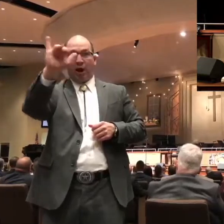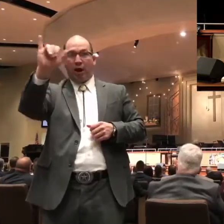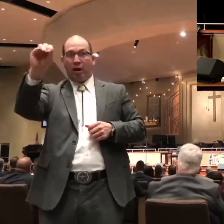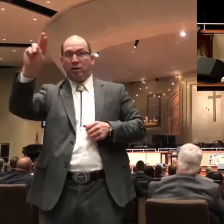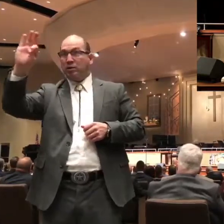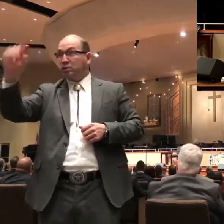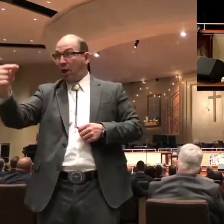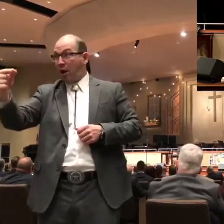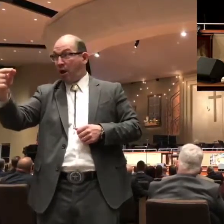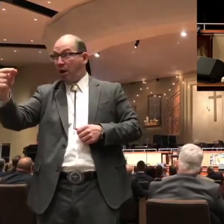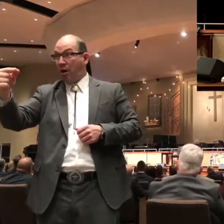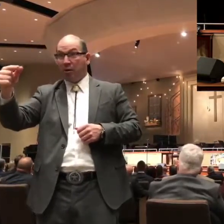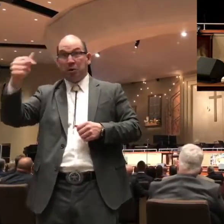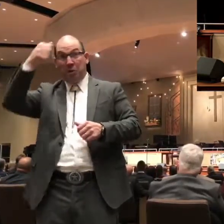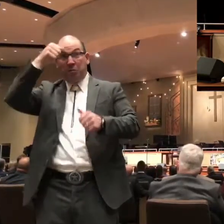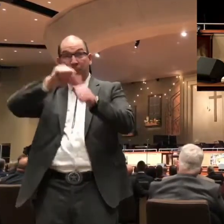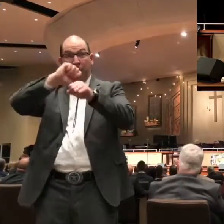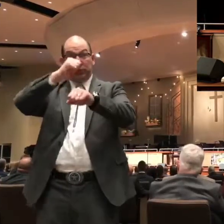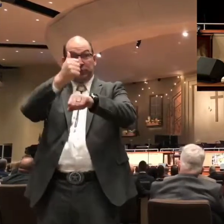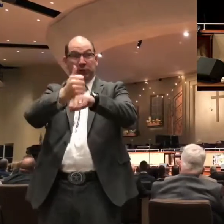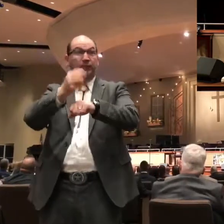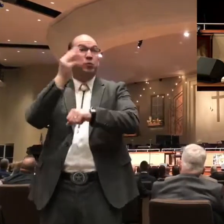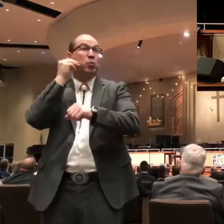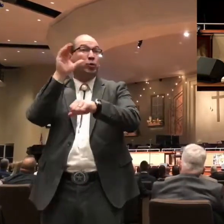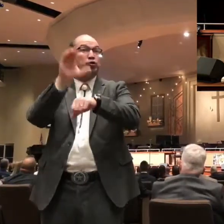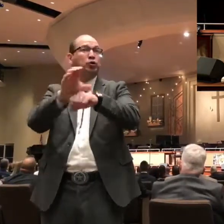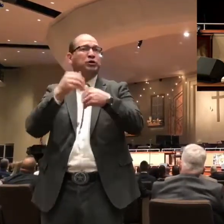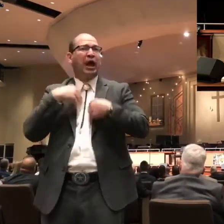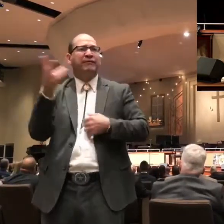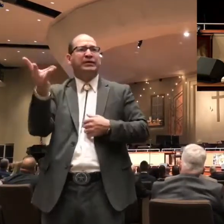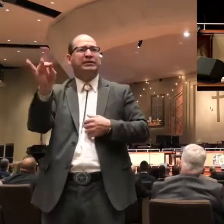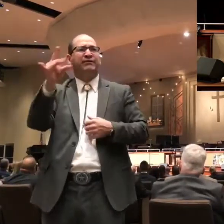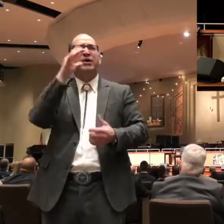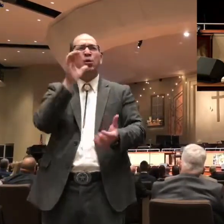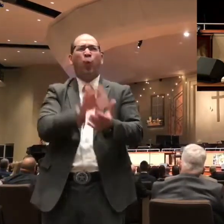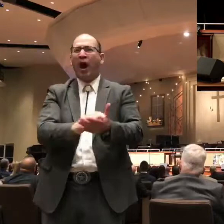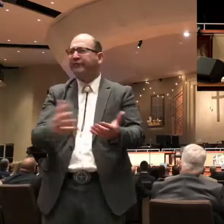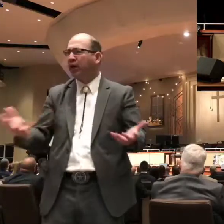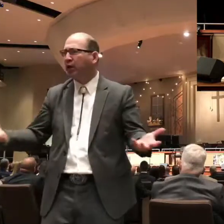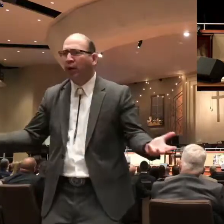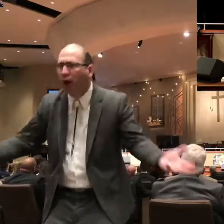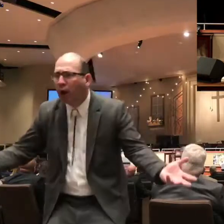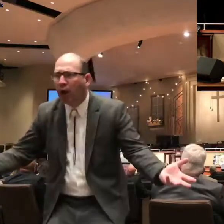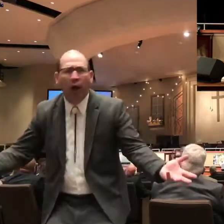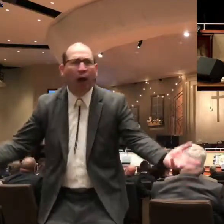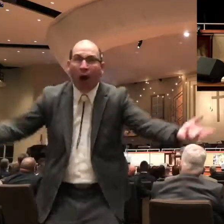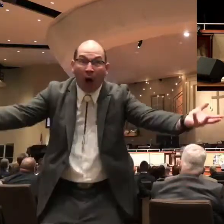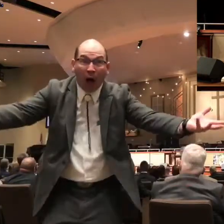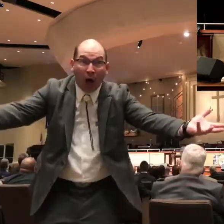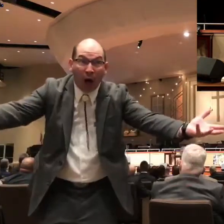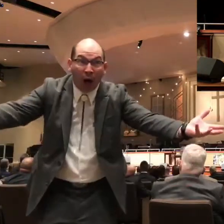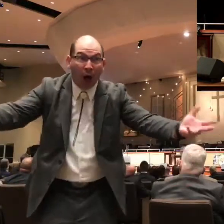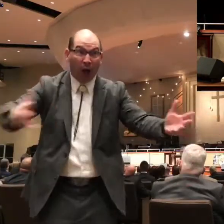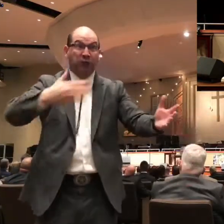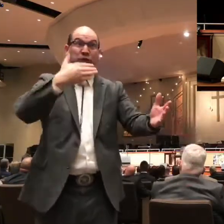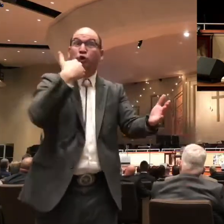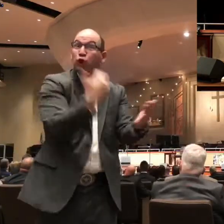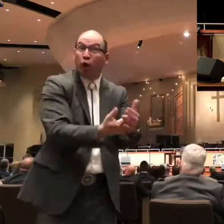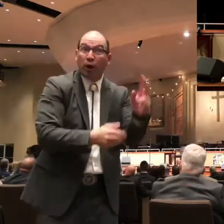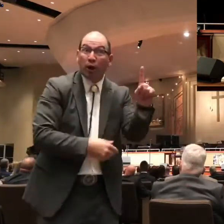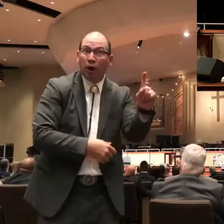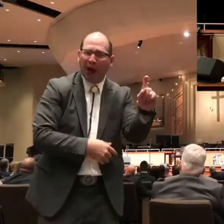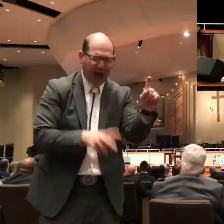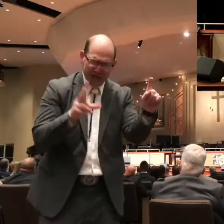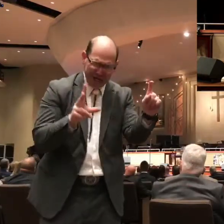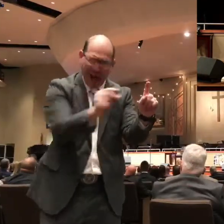not far from here in St. George, Utah, with 78 wives. I don't care how you slice it, folks. These are false. These